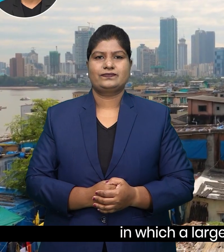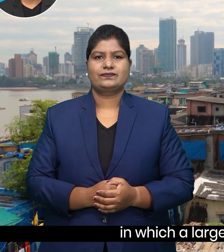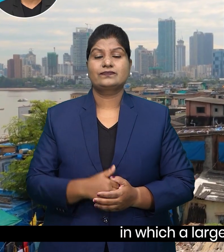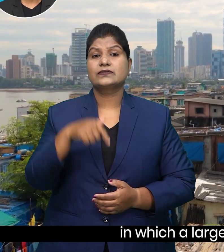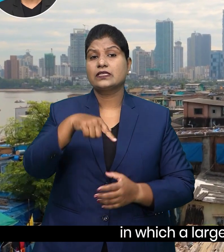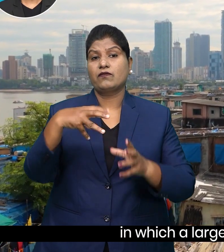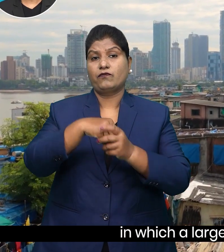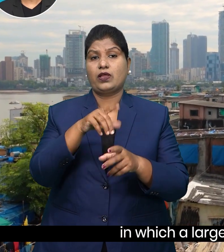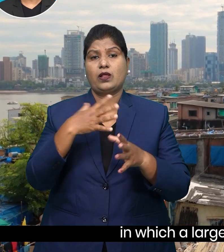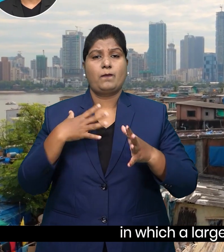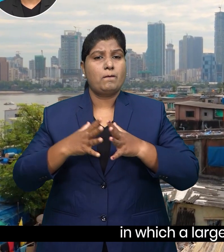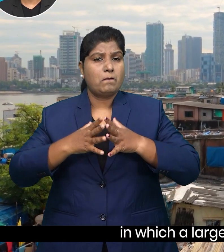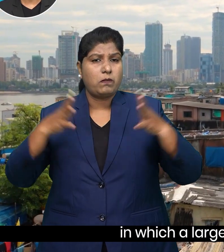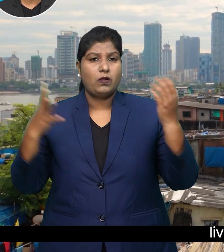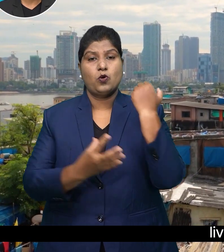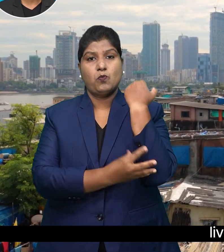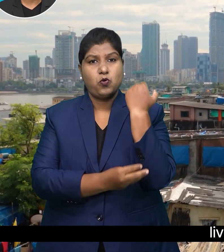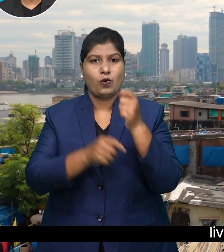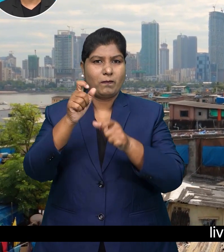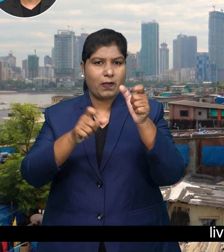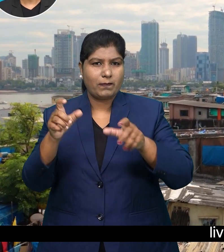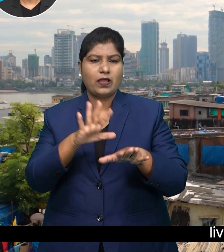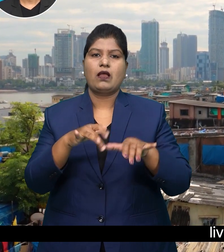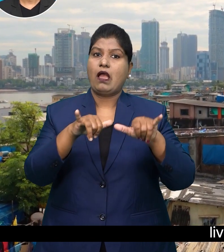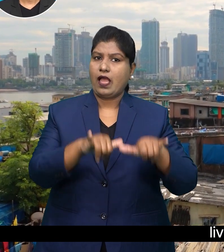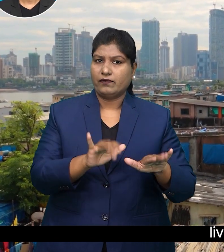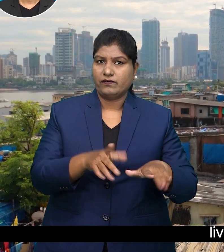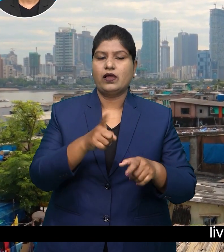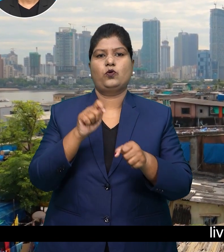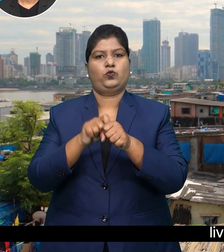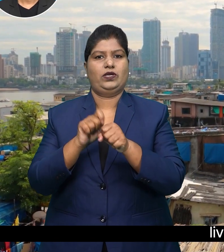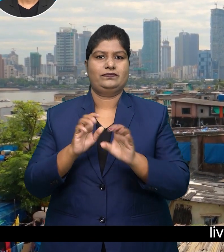in which a large number of poor people live and work.